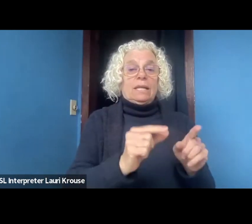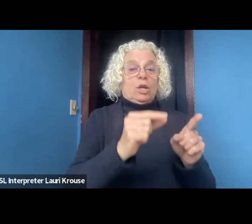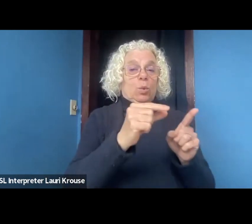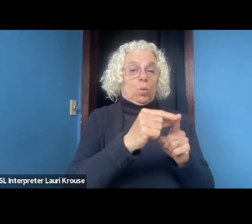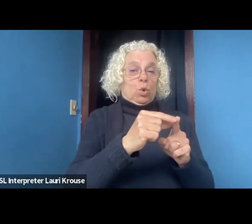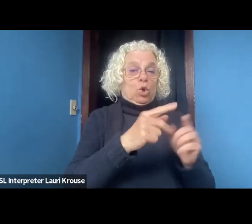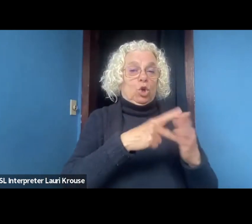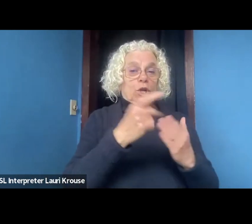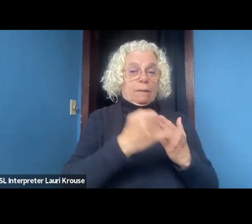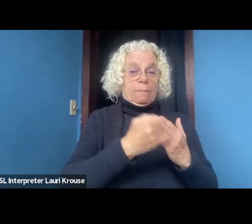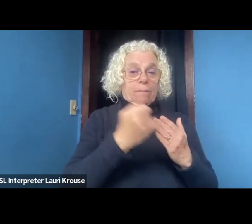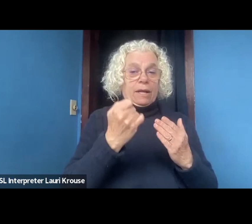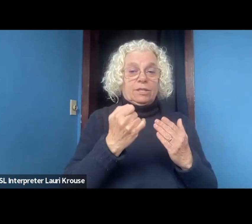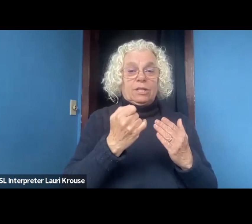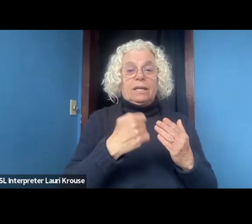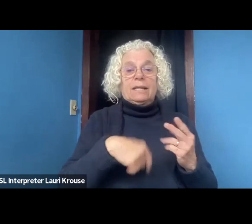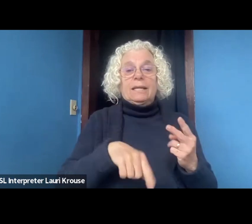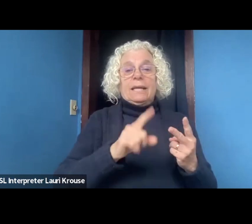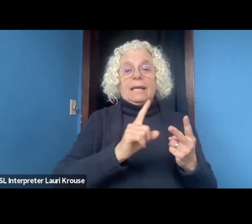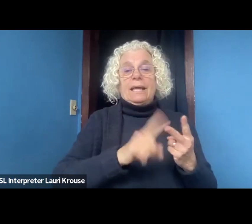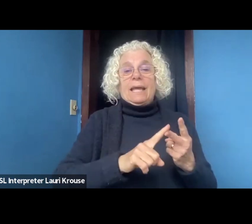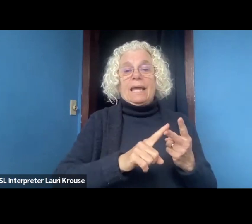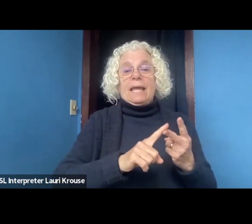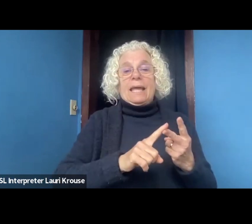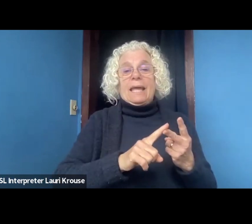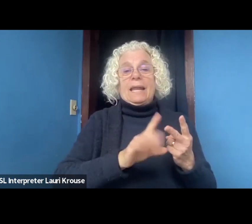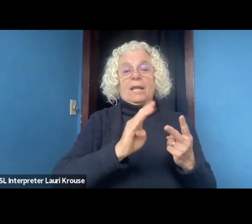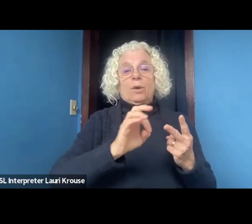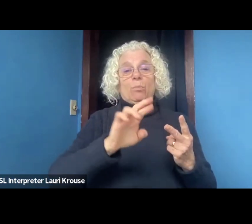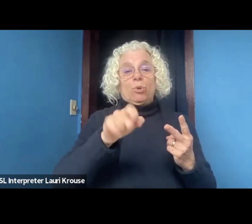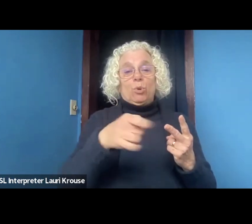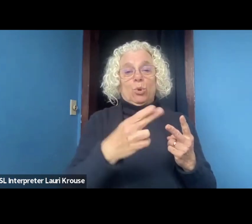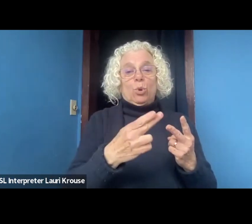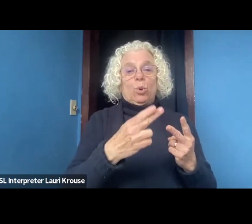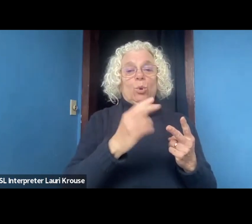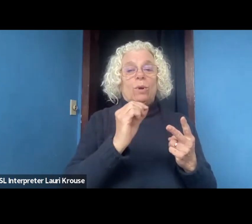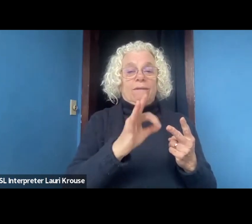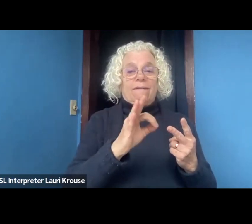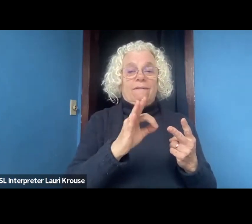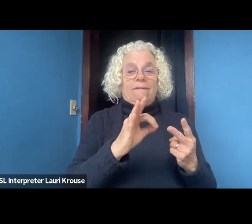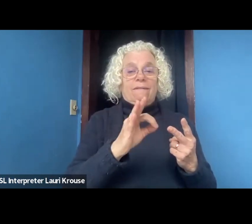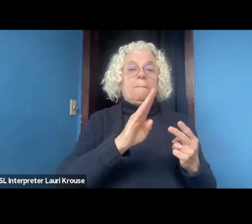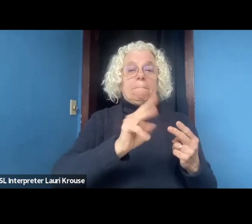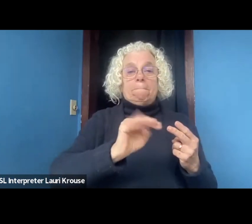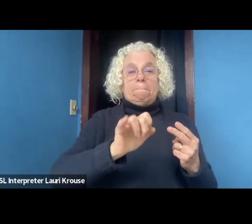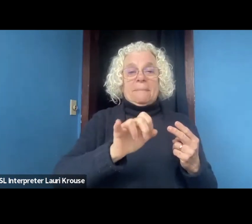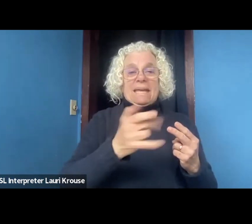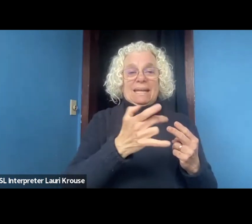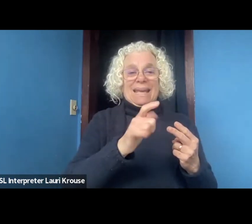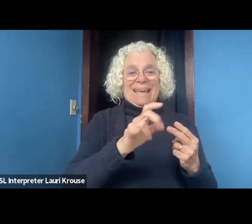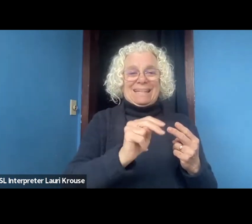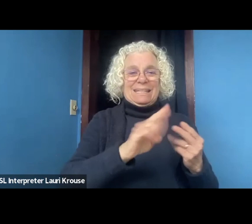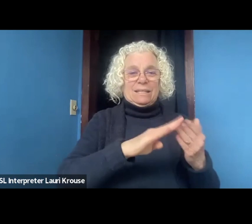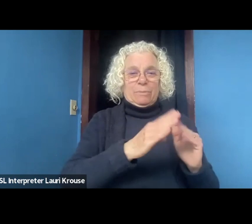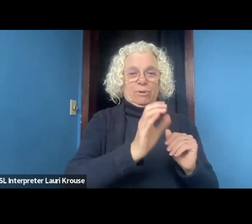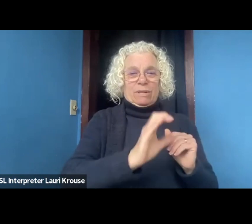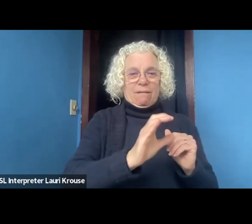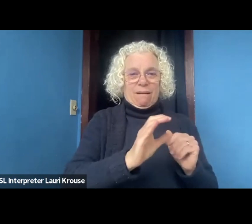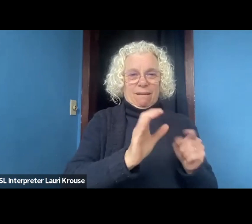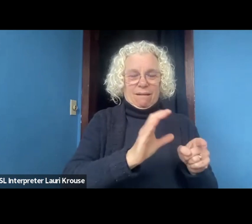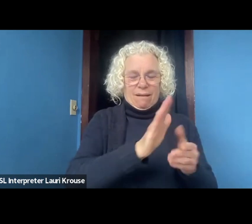and the Borough of Manhattan Community College. If you would like to learn more and sign up for that job fair, there is a link in the chat there for